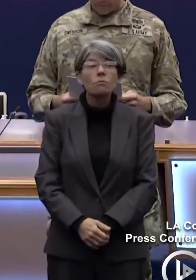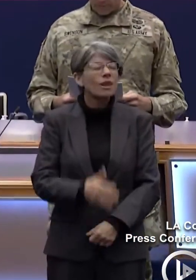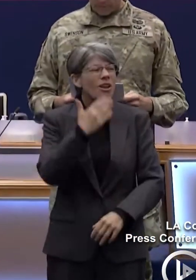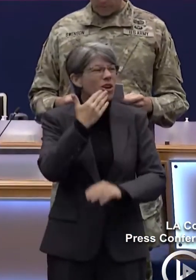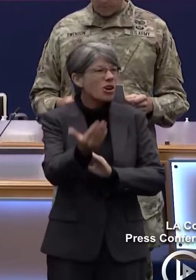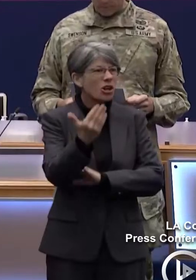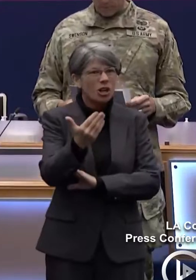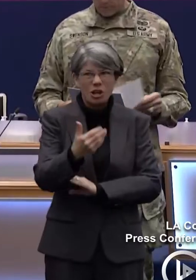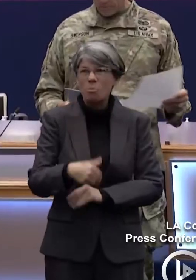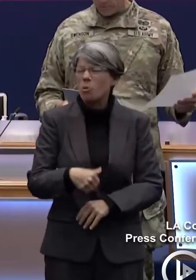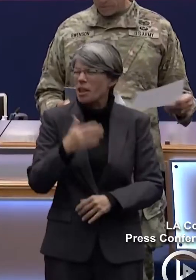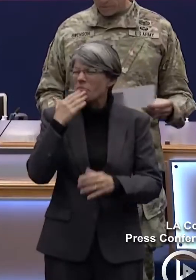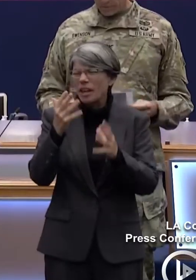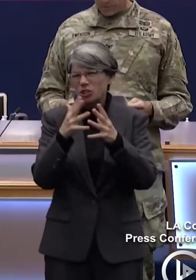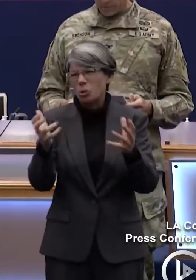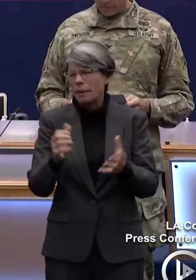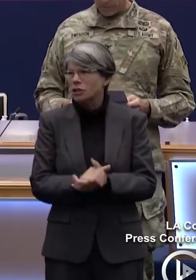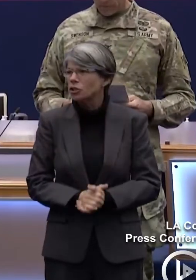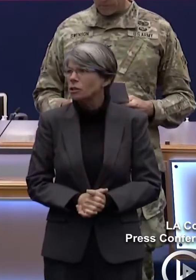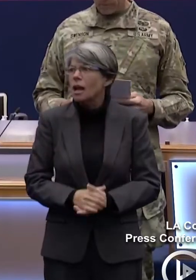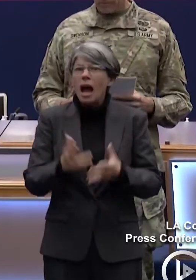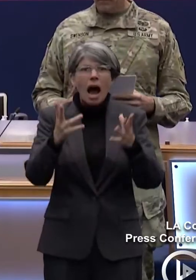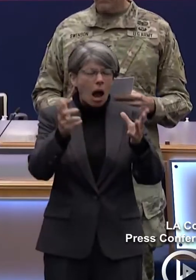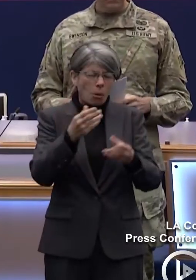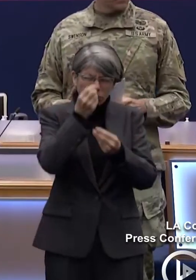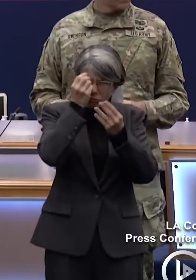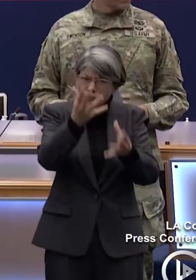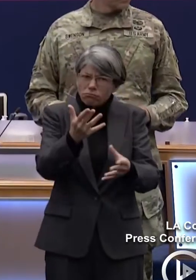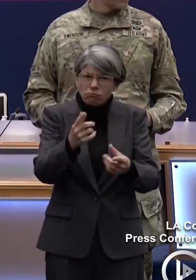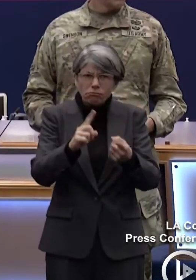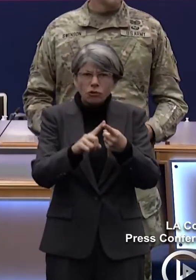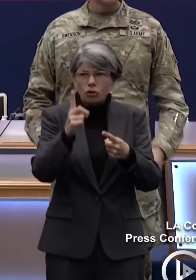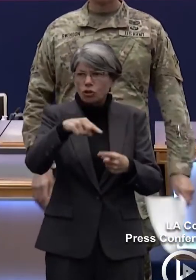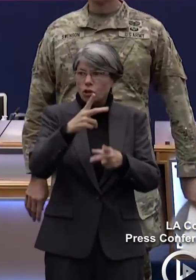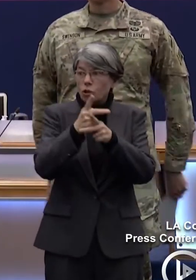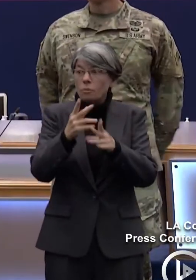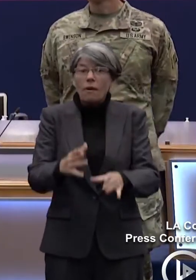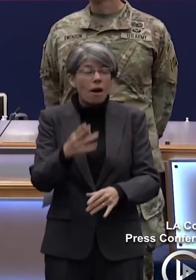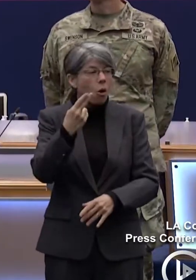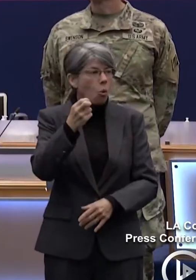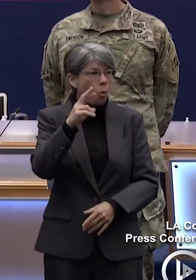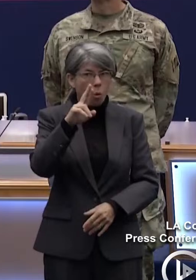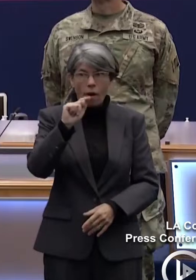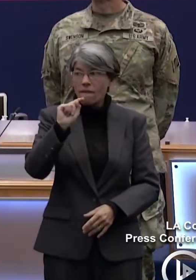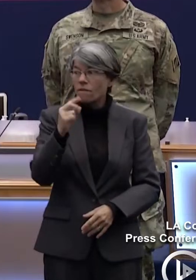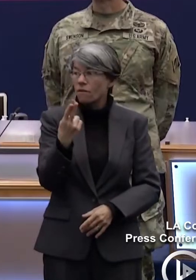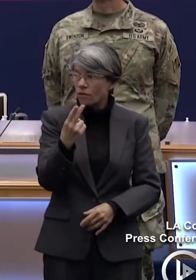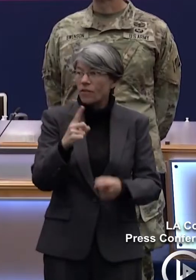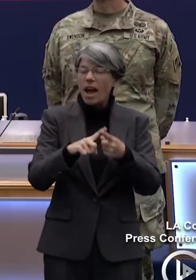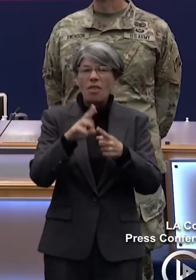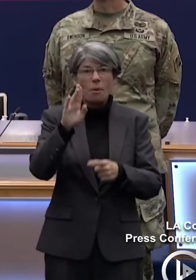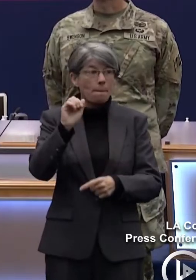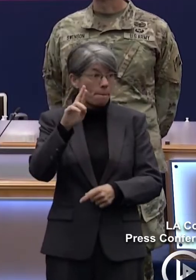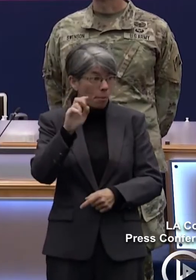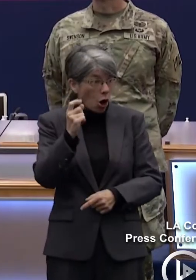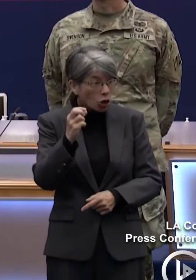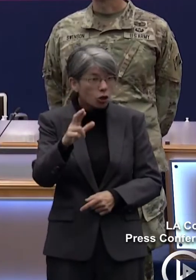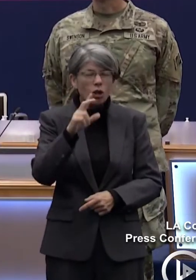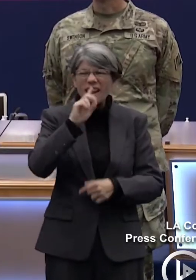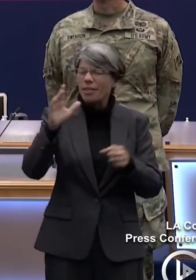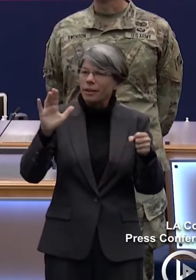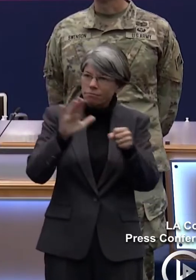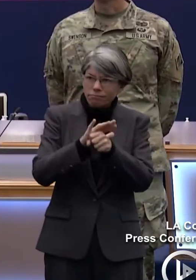Good morning, and thank you so much. I want to express my gratitude to Supervisor Horvath, Supervisor Barger, and the